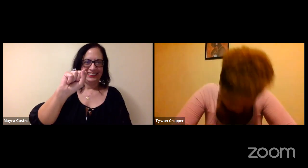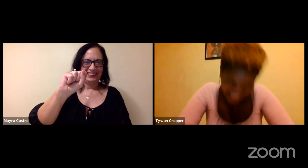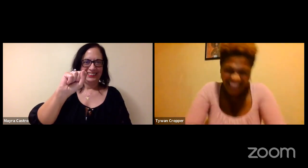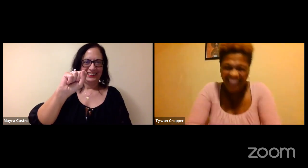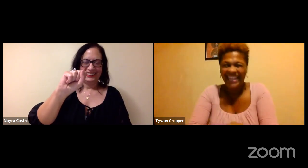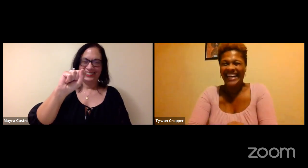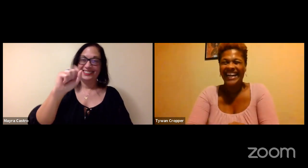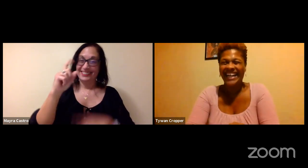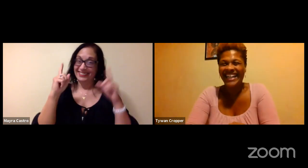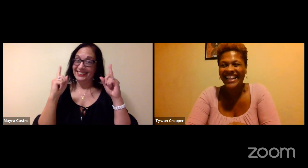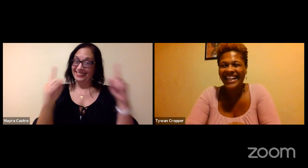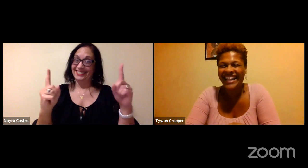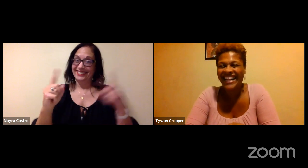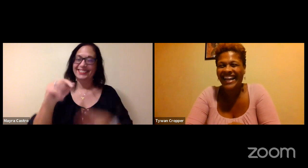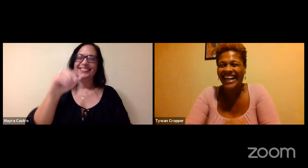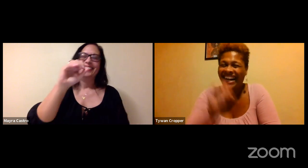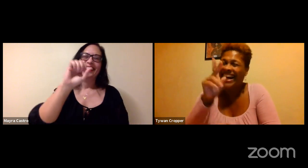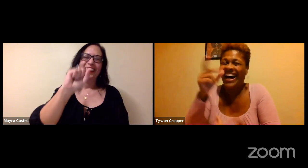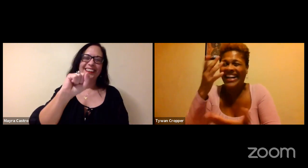right?